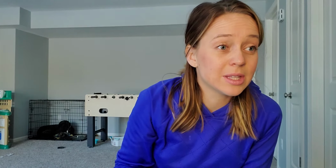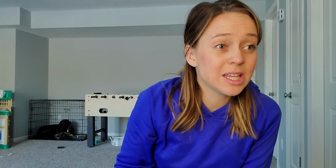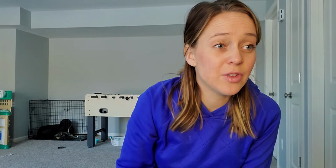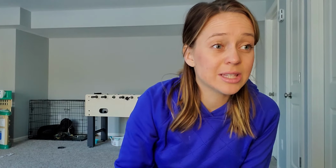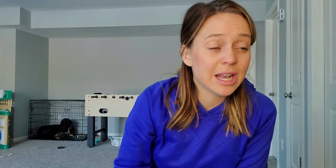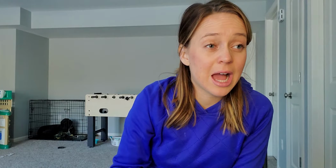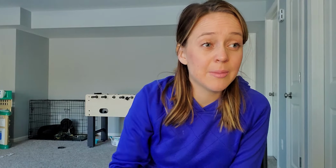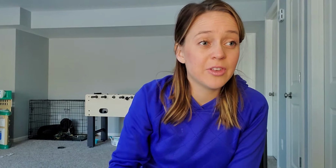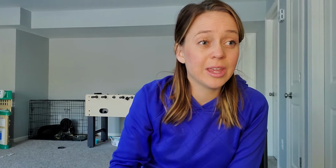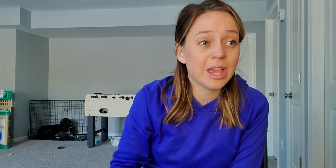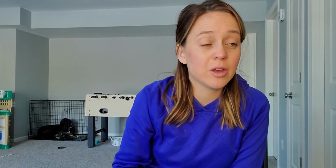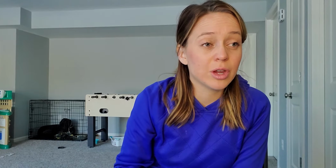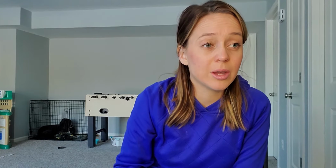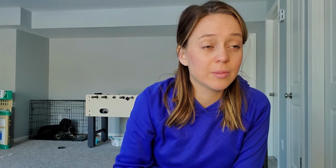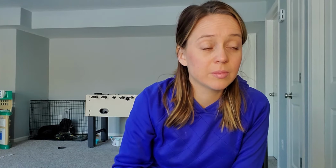see if you can sign, I'm feeling angry.